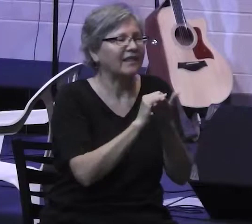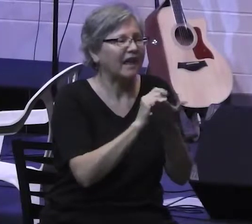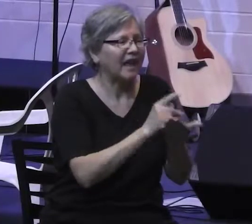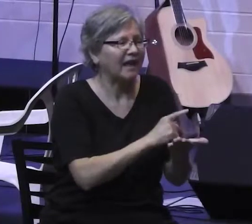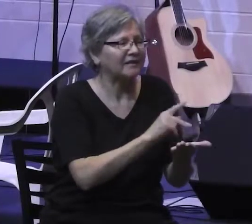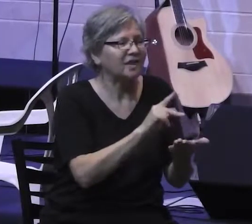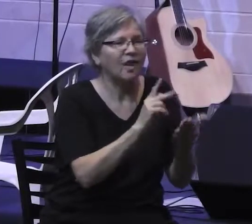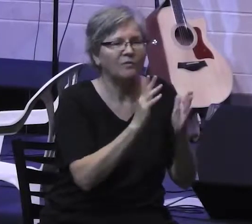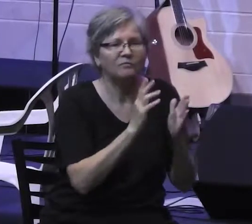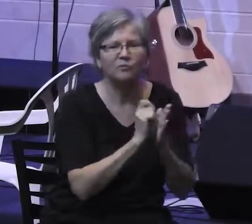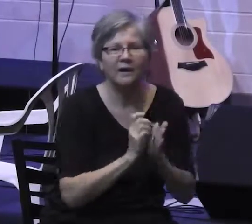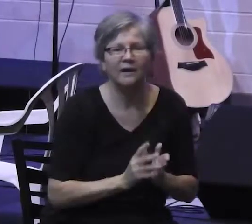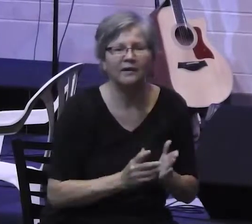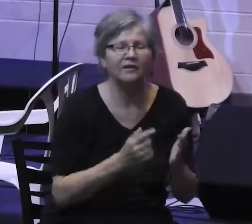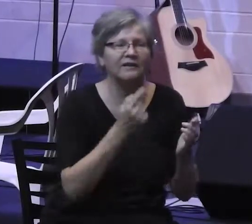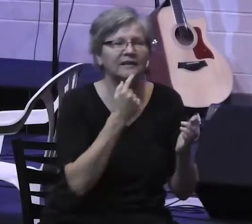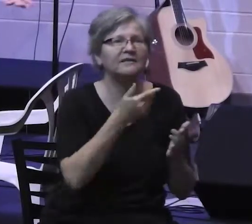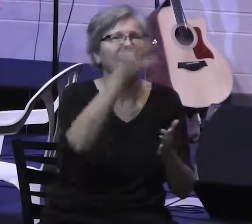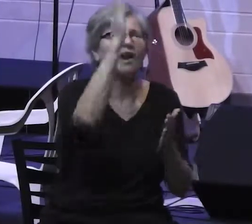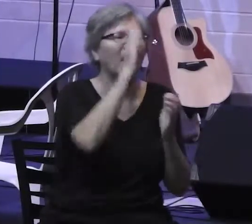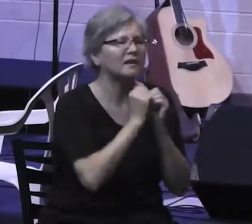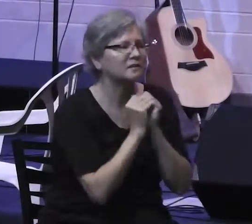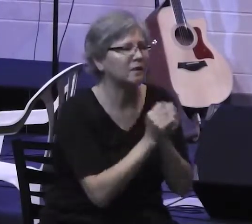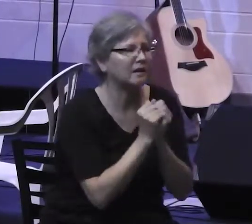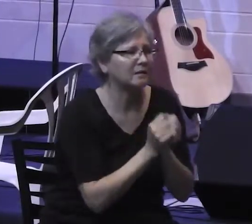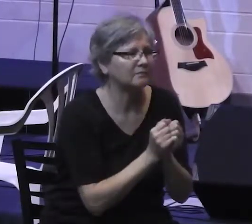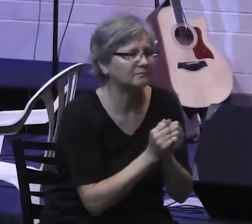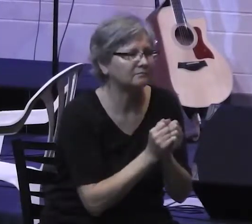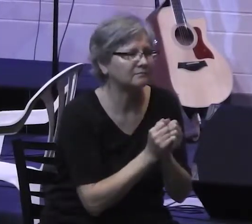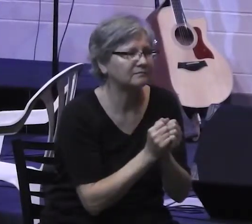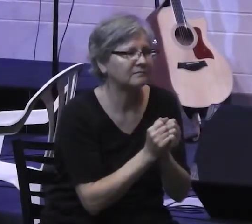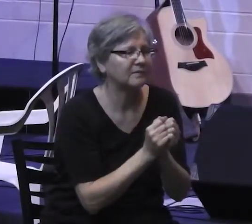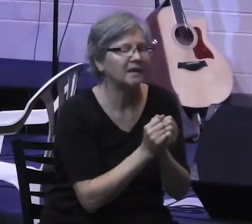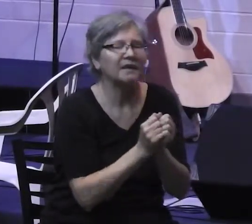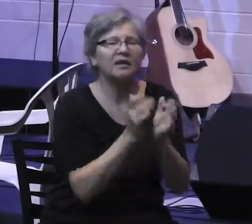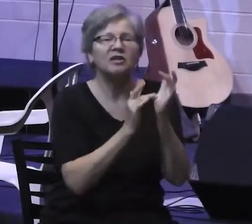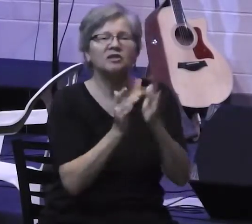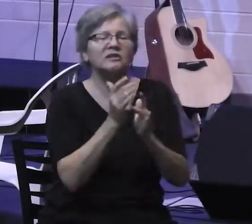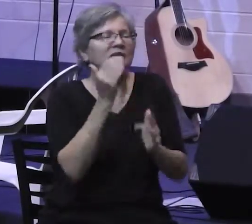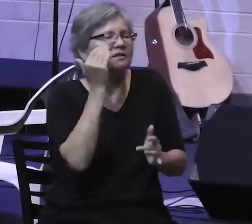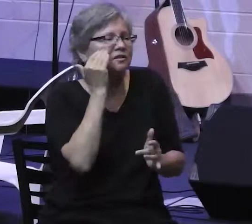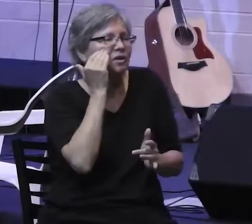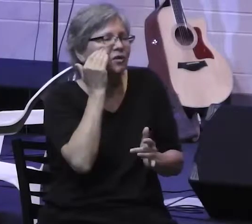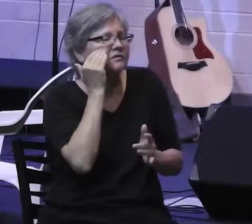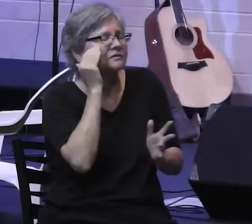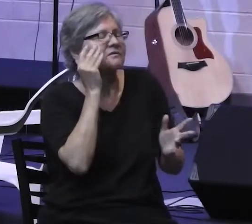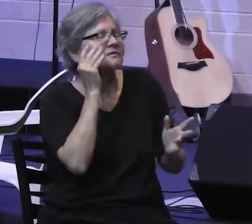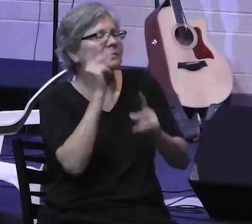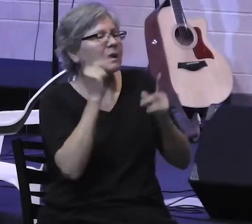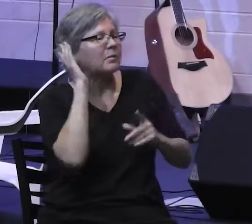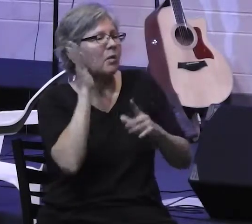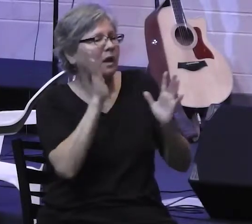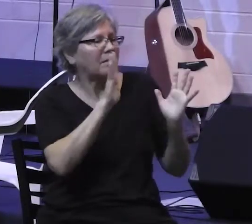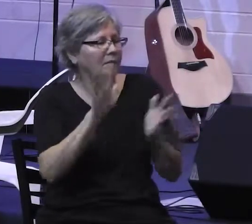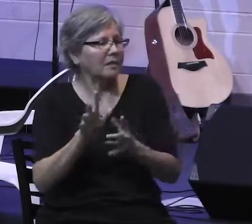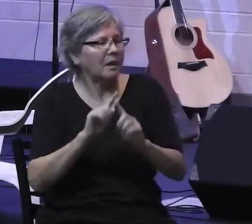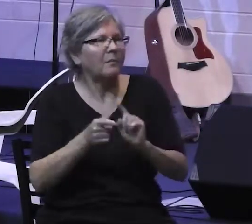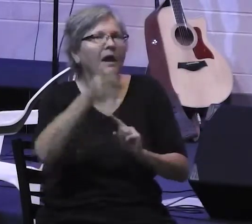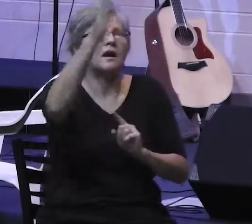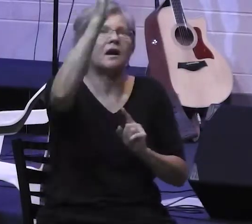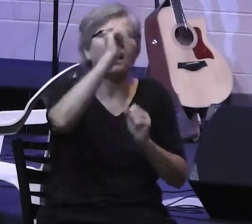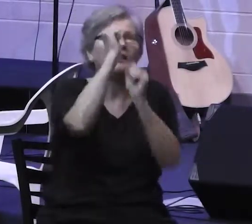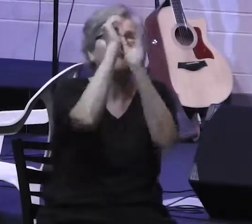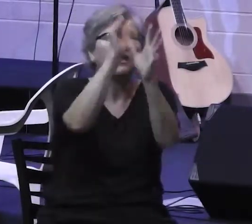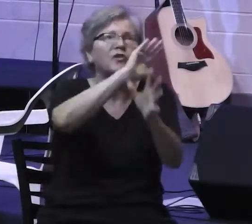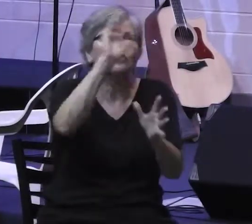will scatter and betray me, you will go and leave me, but my Father will never turn his back on me. So I'd suggest to you